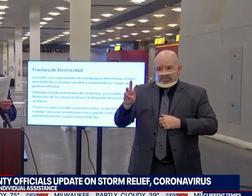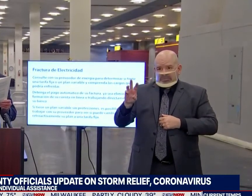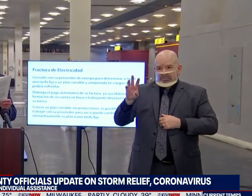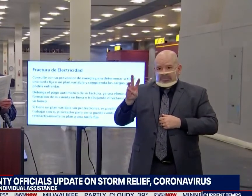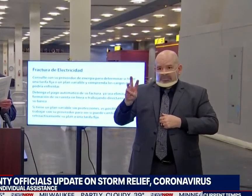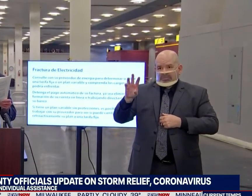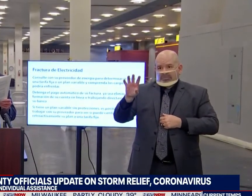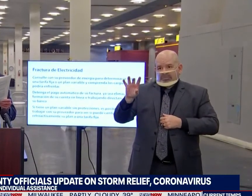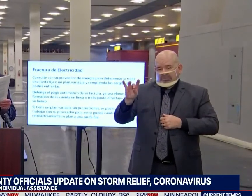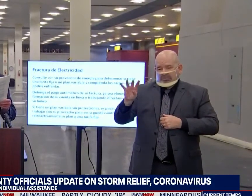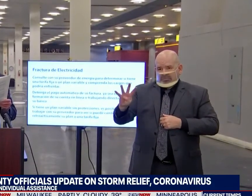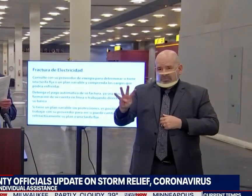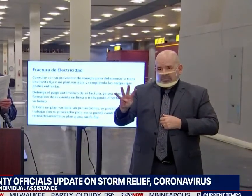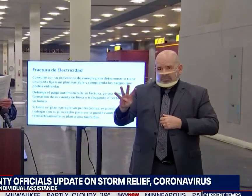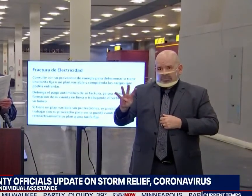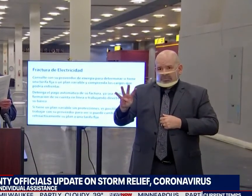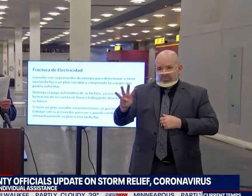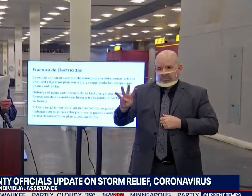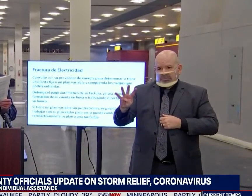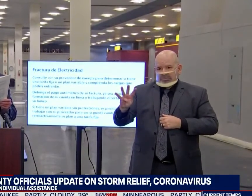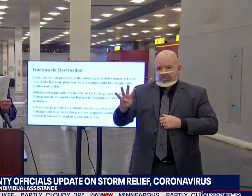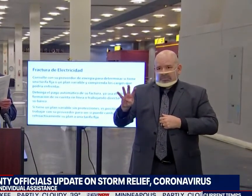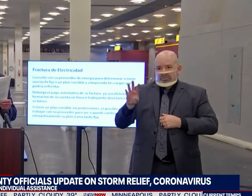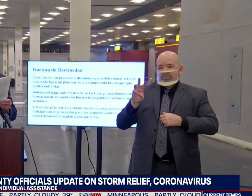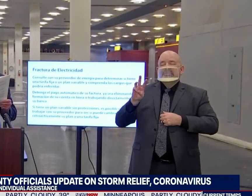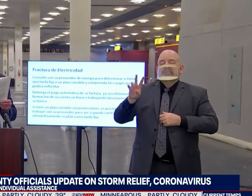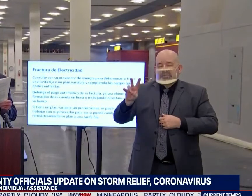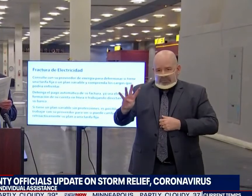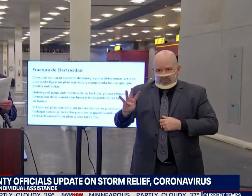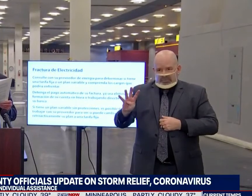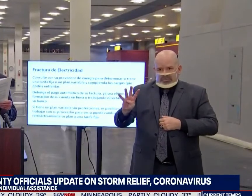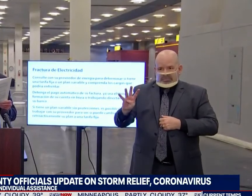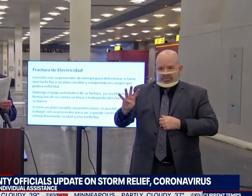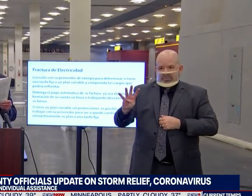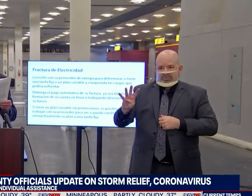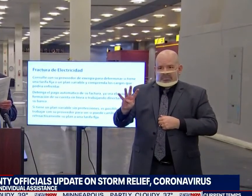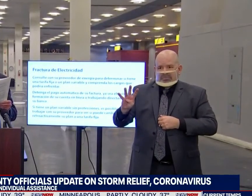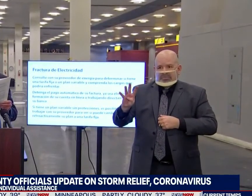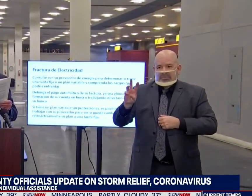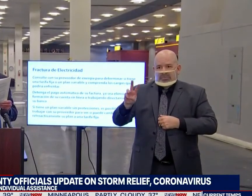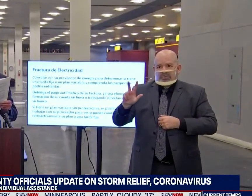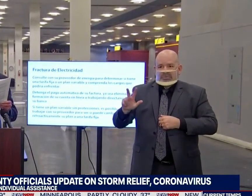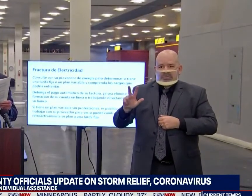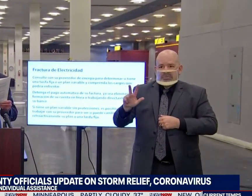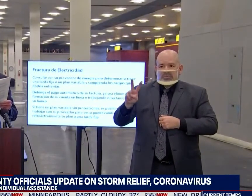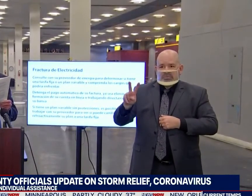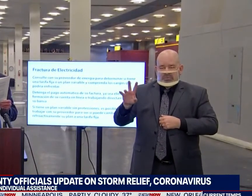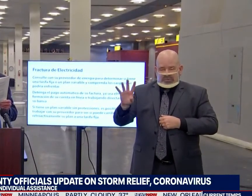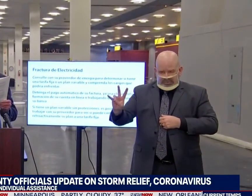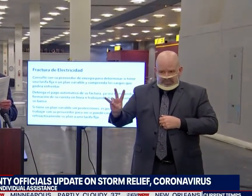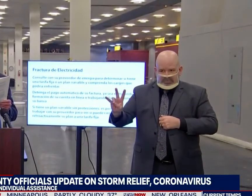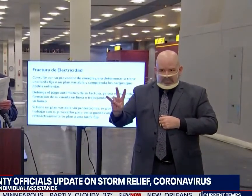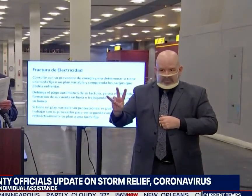6327 or TTY 1866